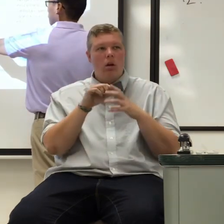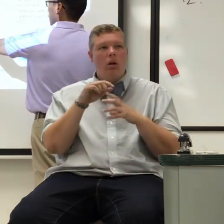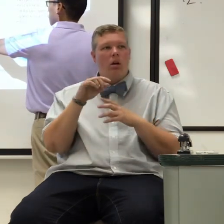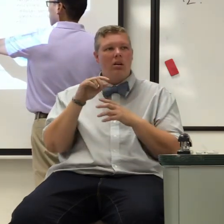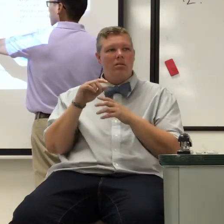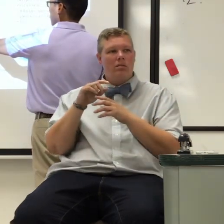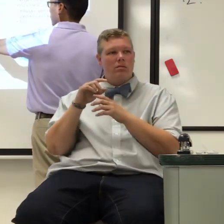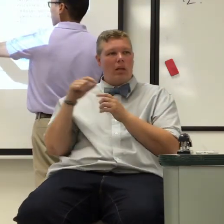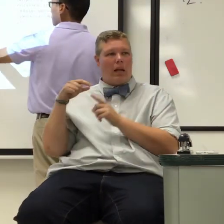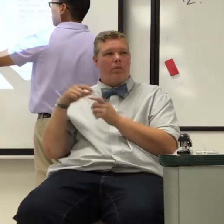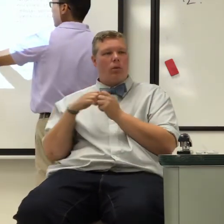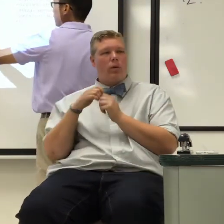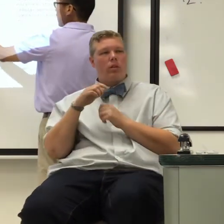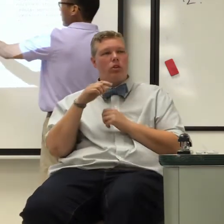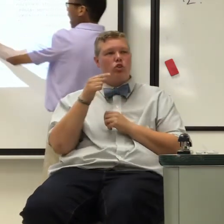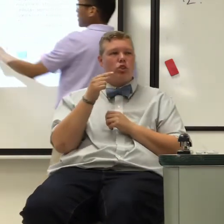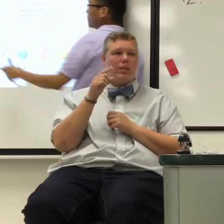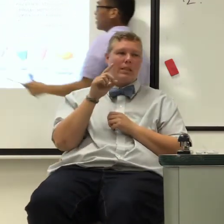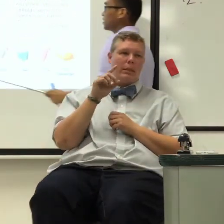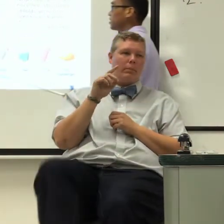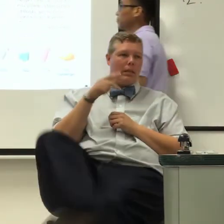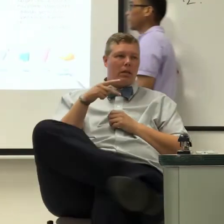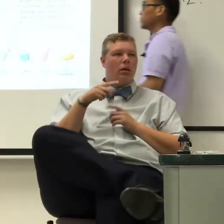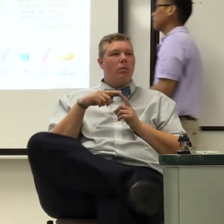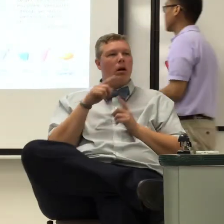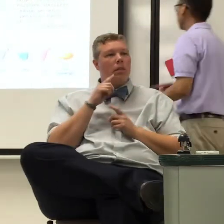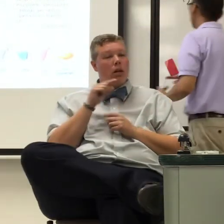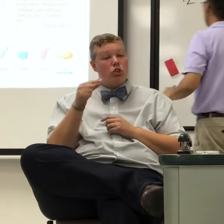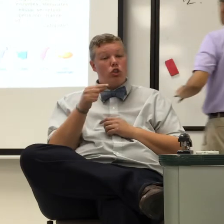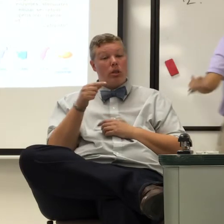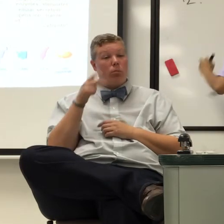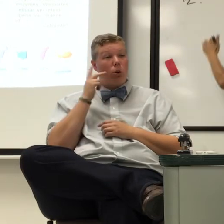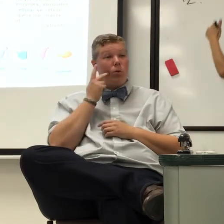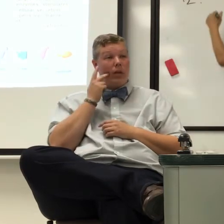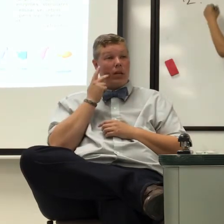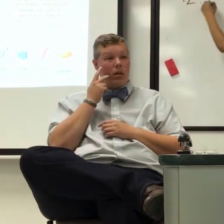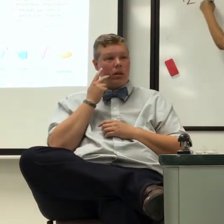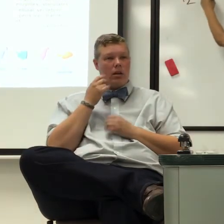called GDP. Let's just say that the activated G protein